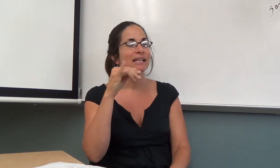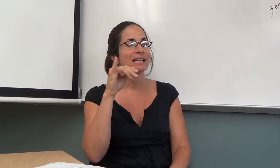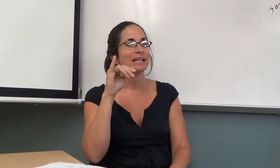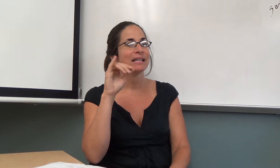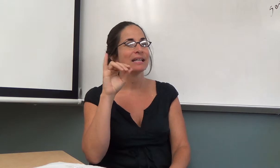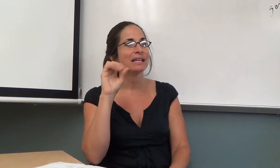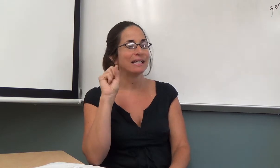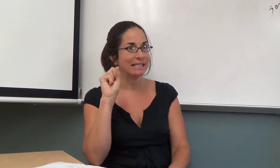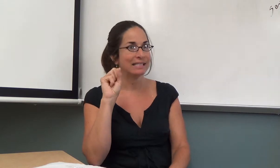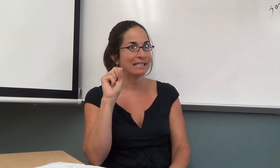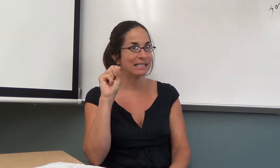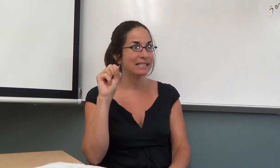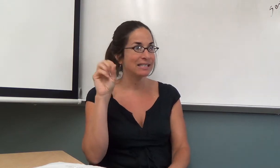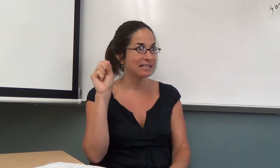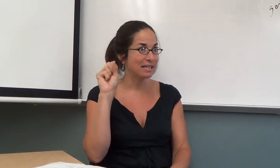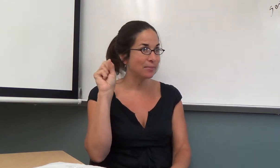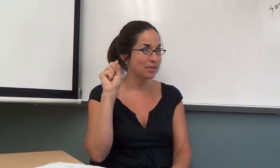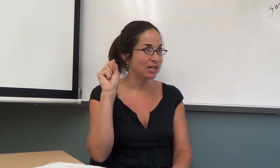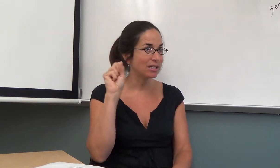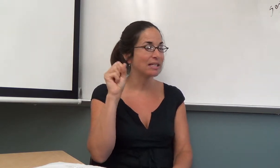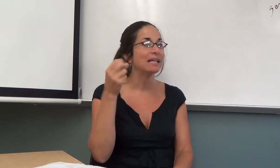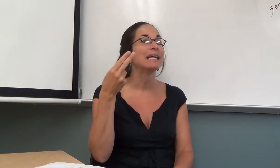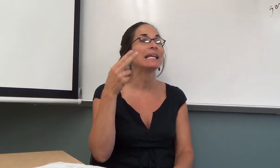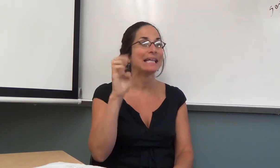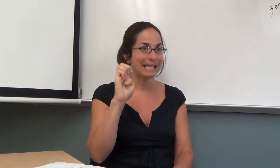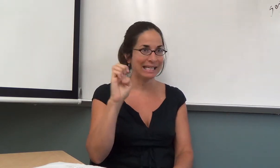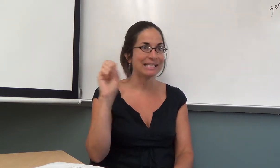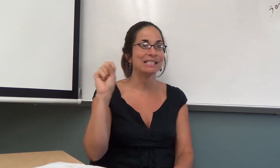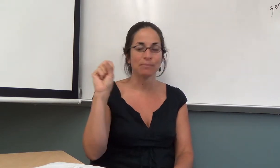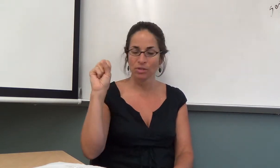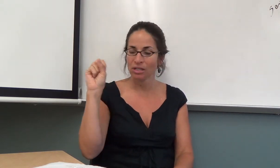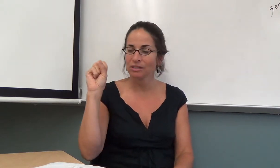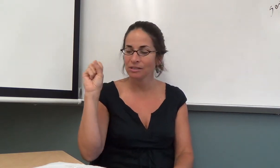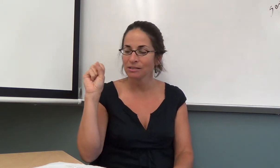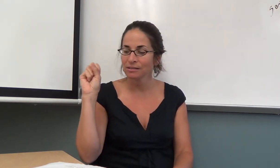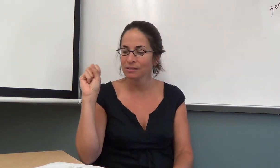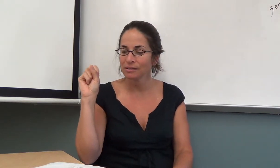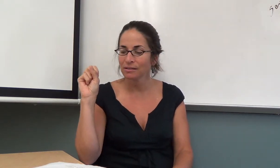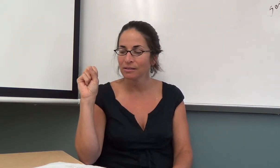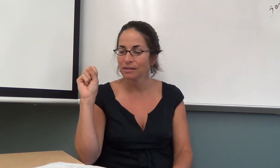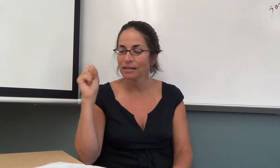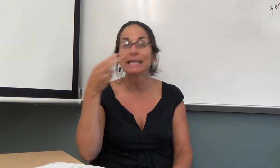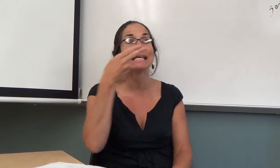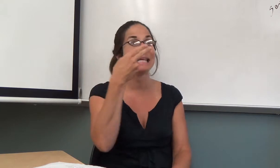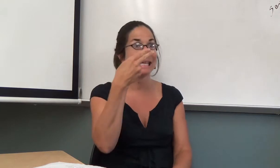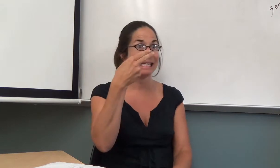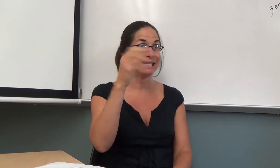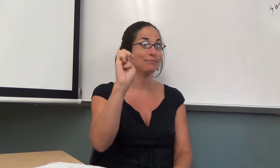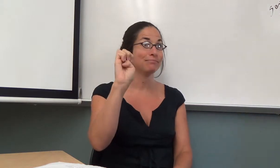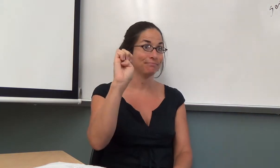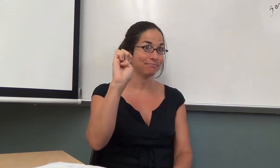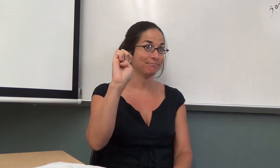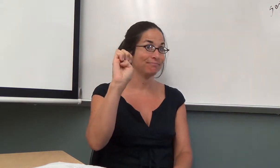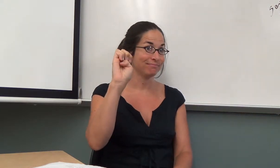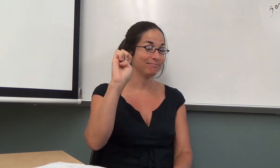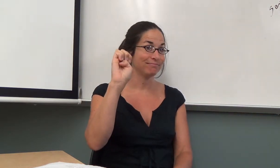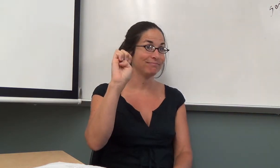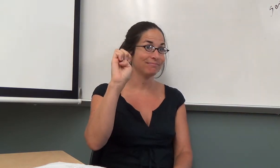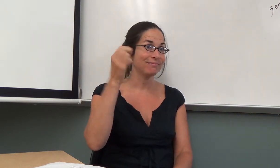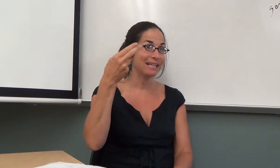that's the subject? He is. Nice, nice. There we go. He is. Notice that the subject isn't always at the beginning of the sentence.